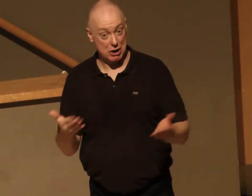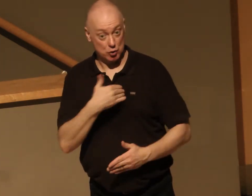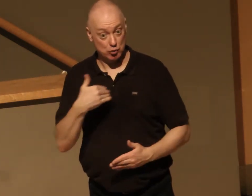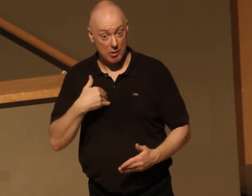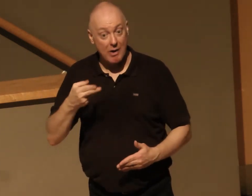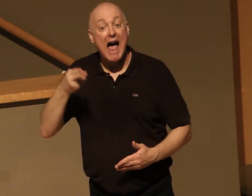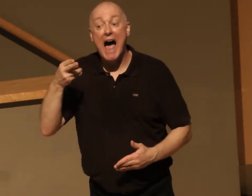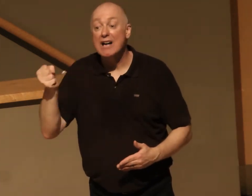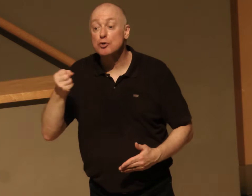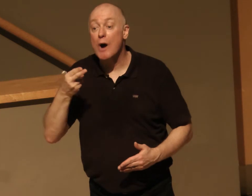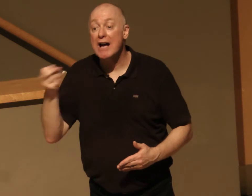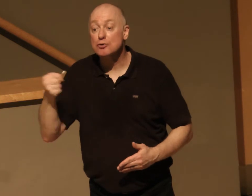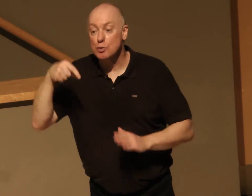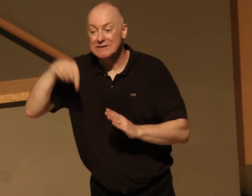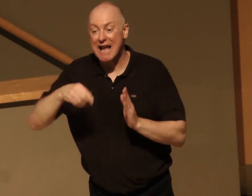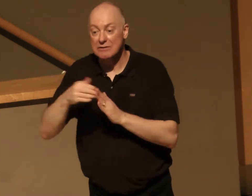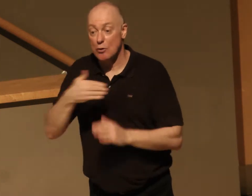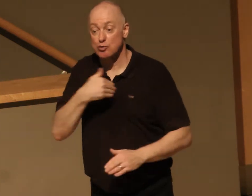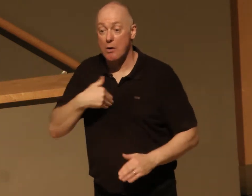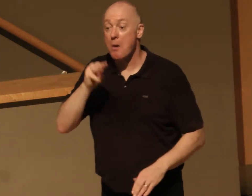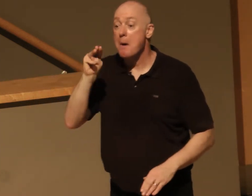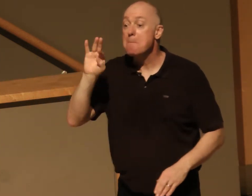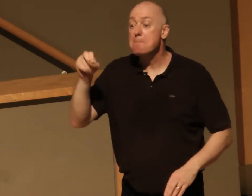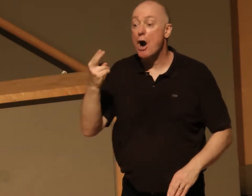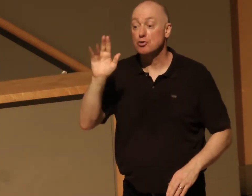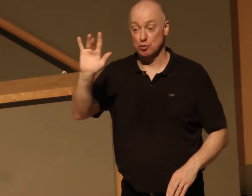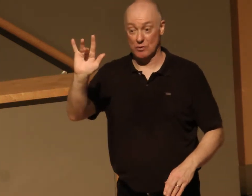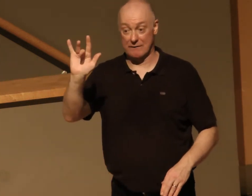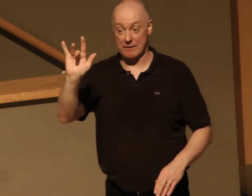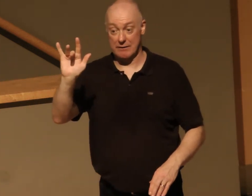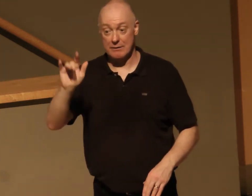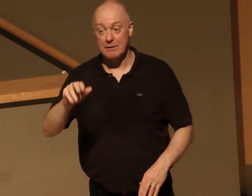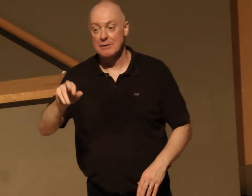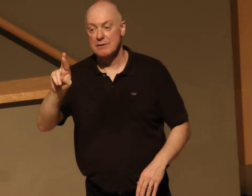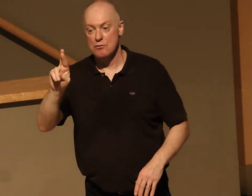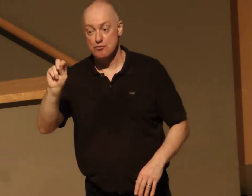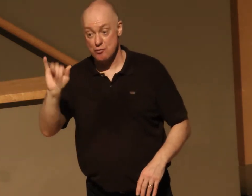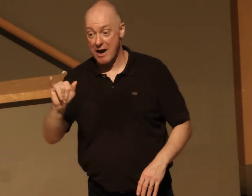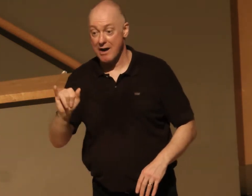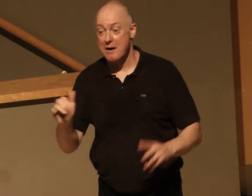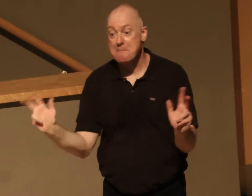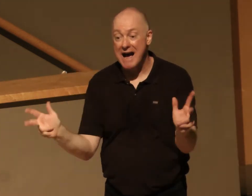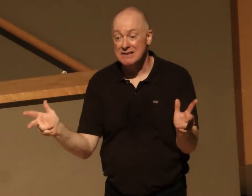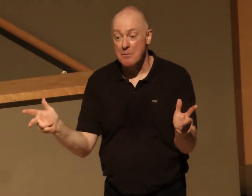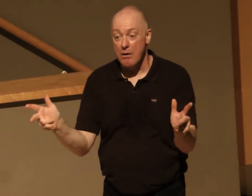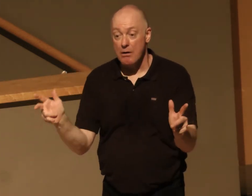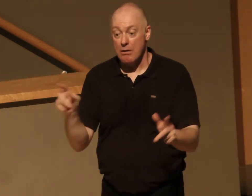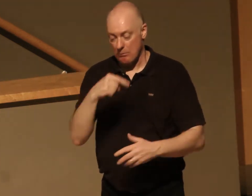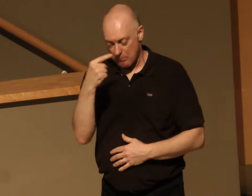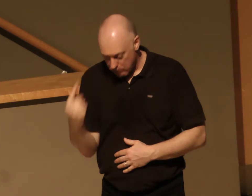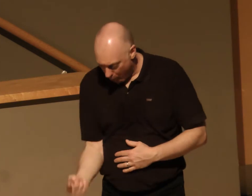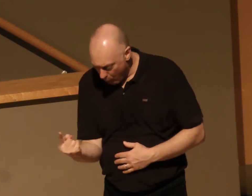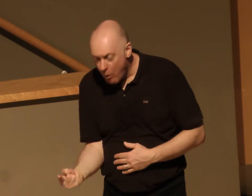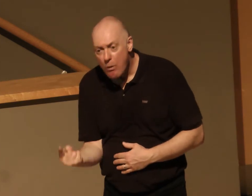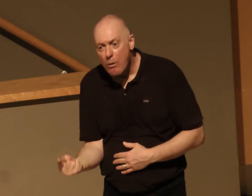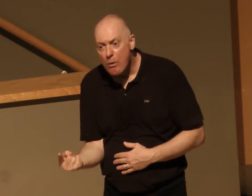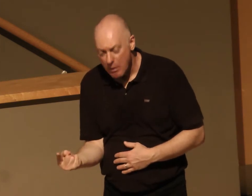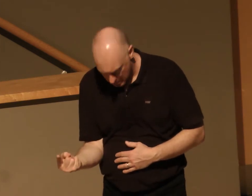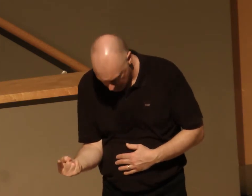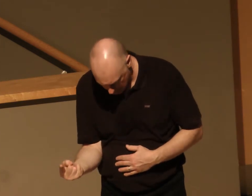School in downtown Toronto on March 25th his name is Ramonte Ball he collapsed on the basketball court in the middle of a game one of his teammates